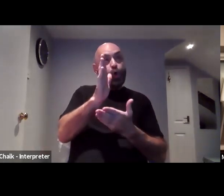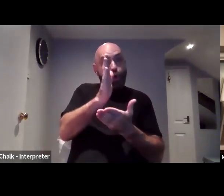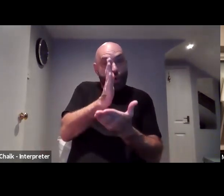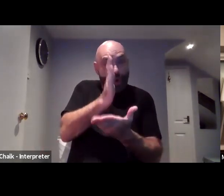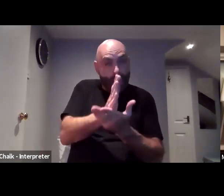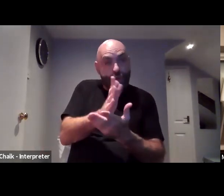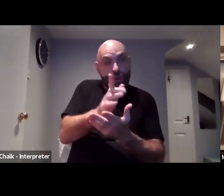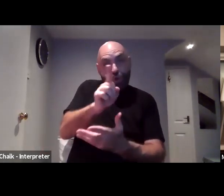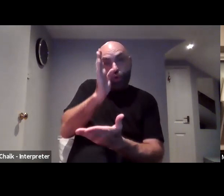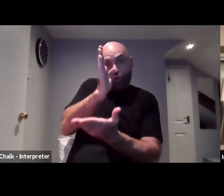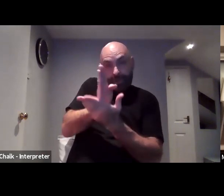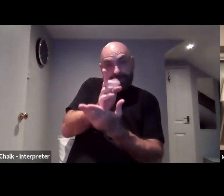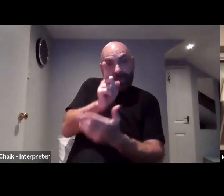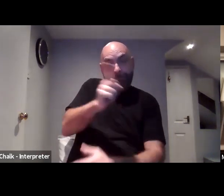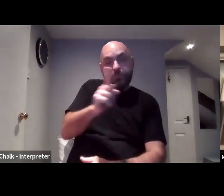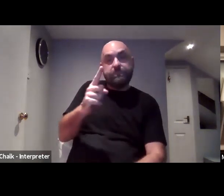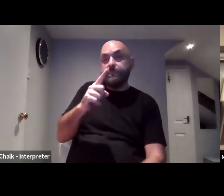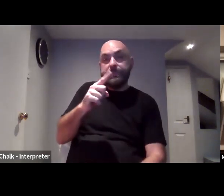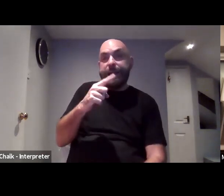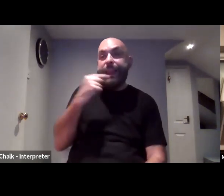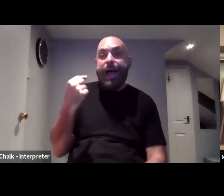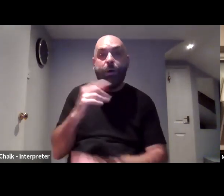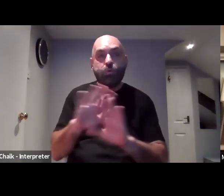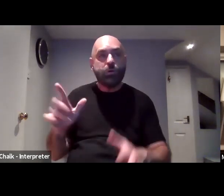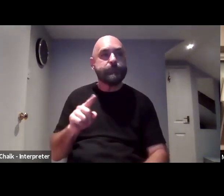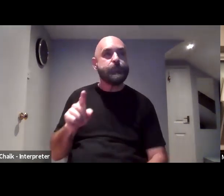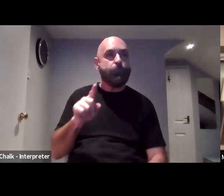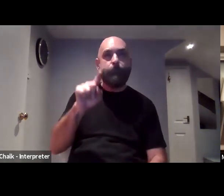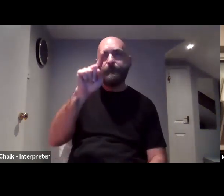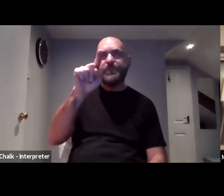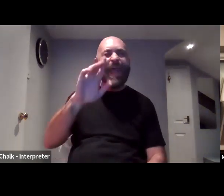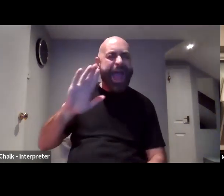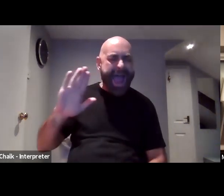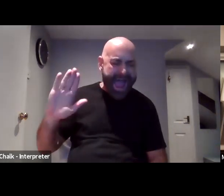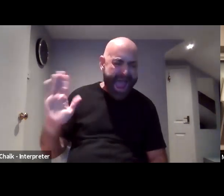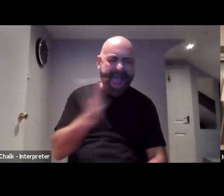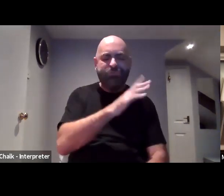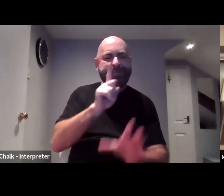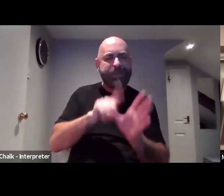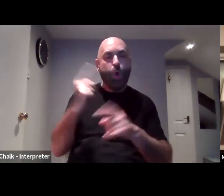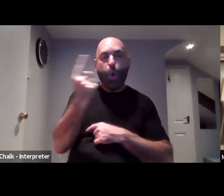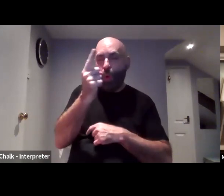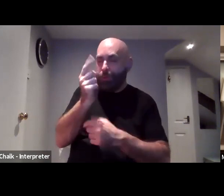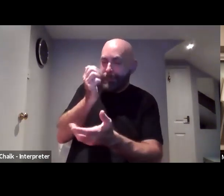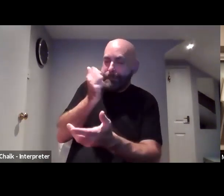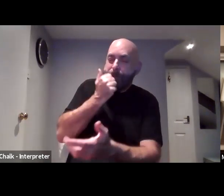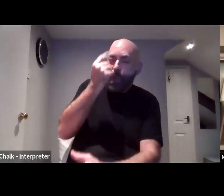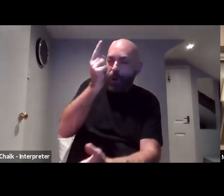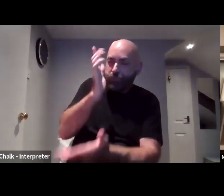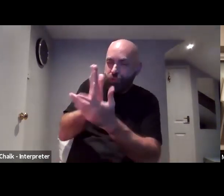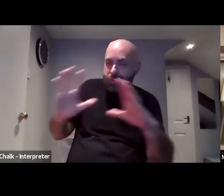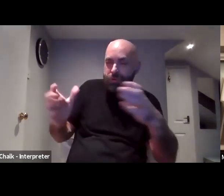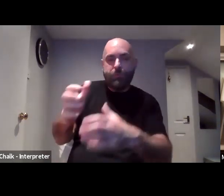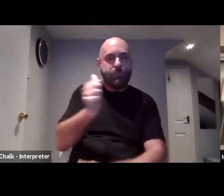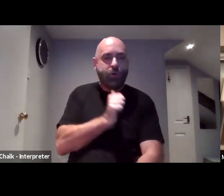generally trust them to tell the truth or not? Regularly, every year, the most trusted group in Britain are